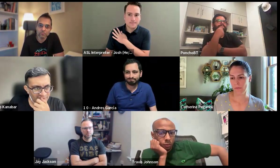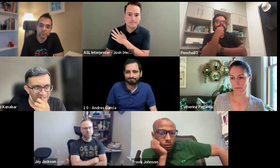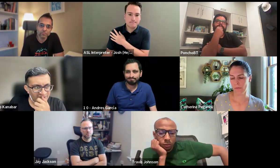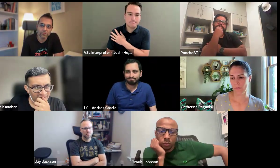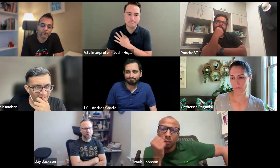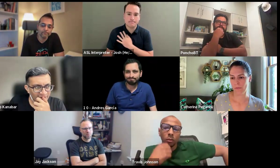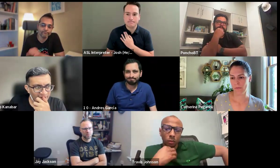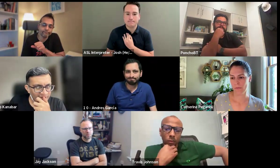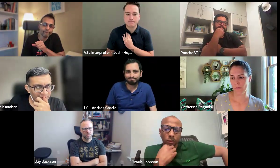eyes.